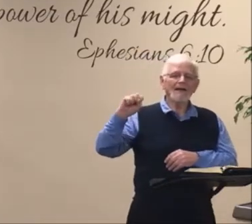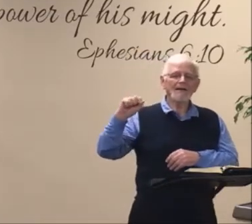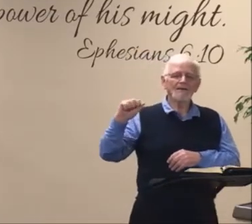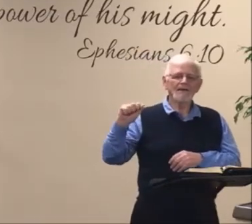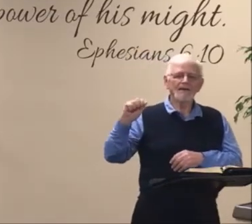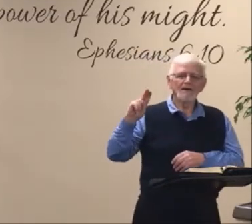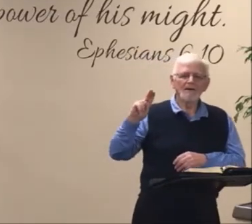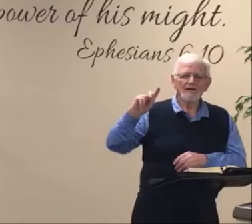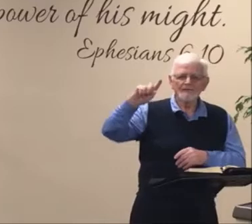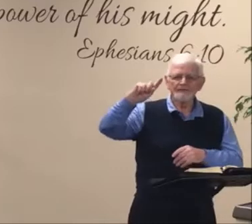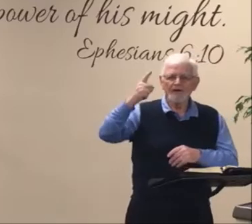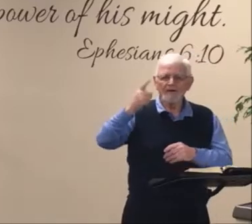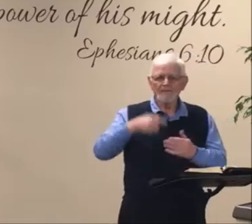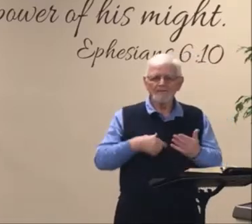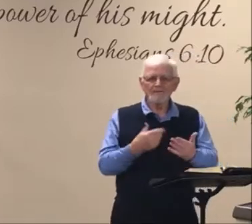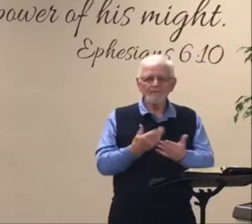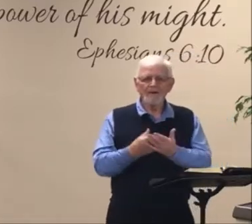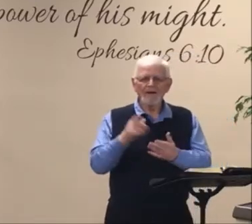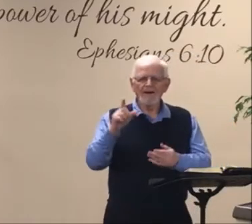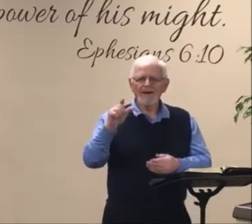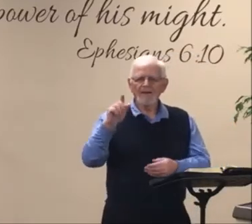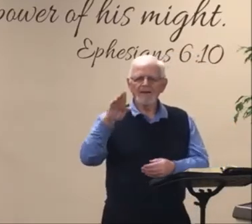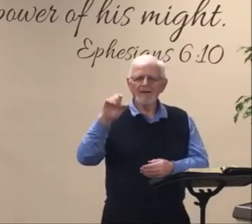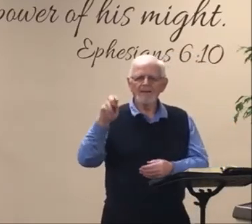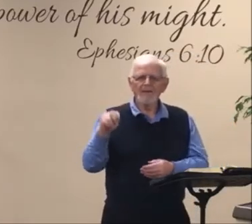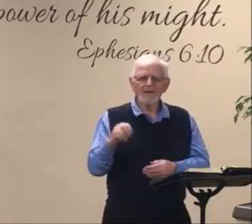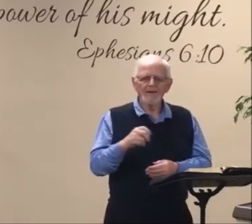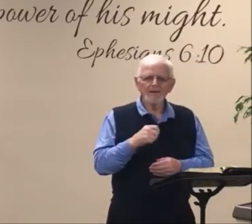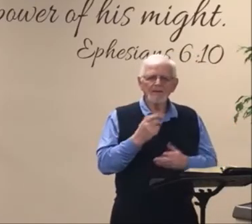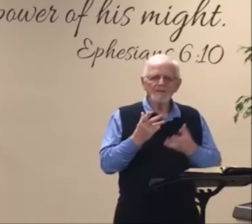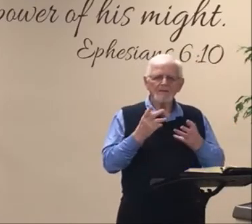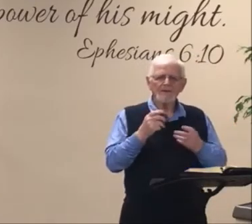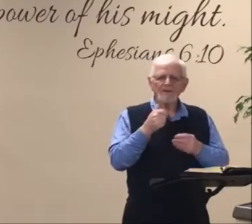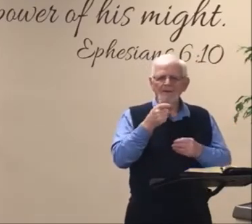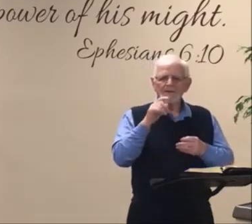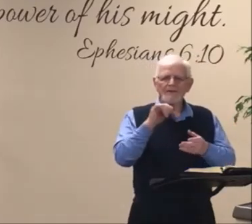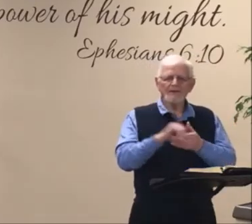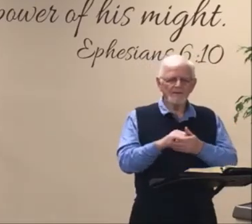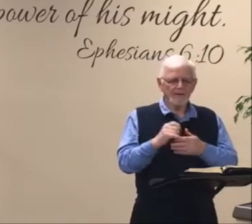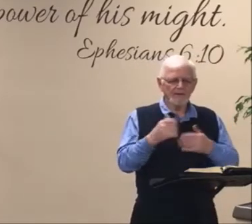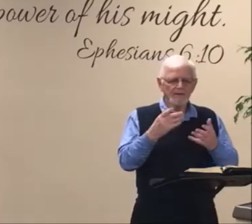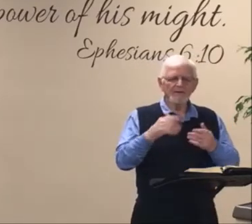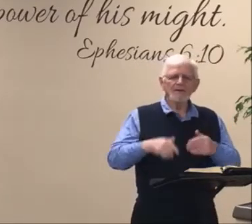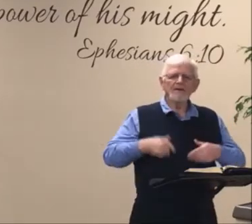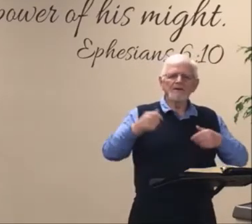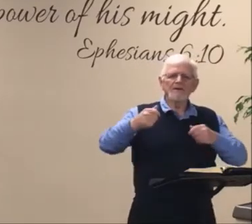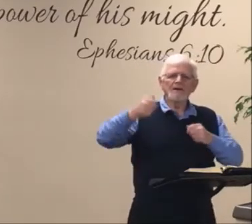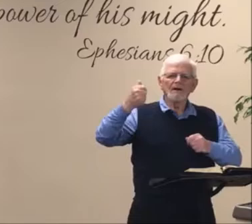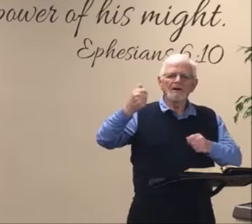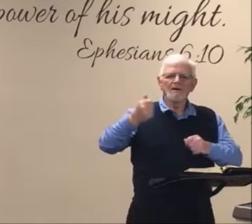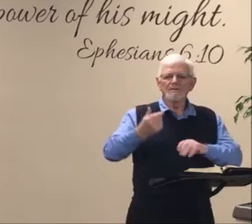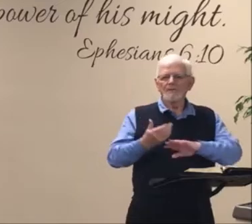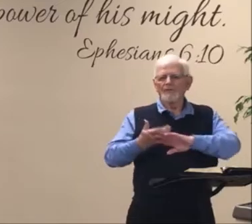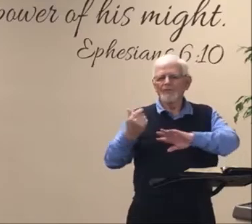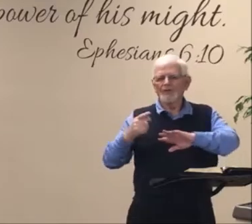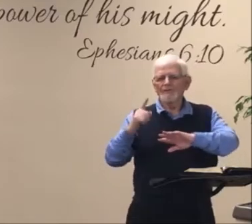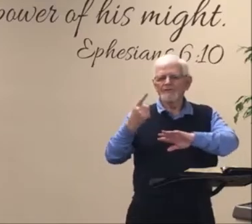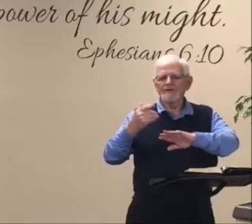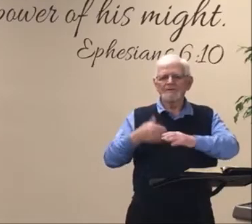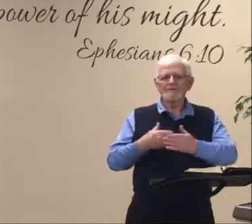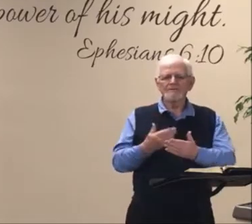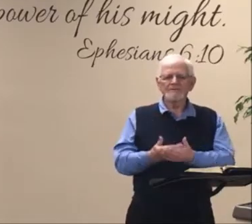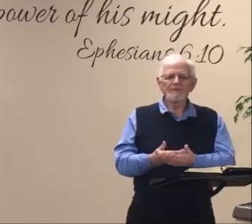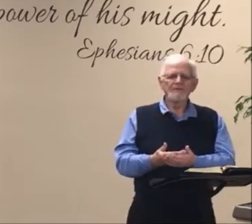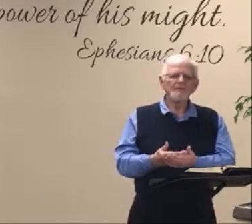firstborn. And Laban says, it must not be so done in our country to give the younger before the firstborn.